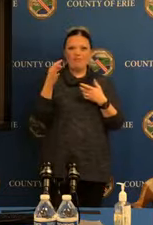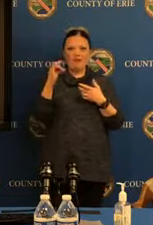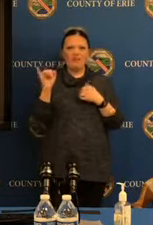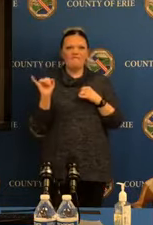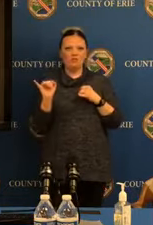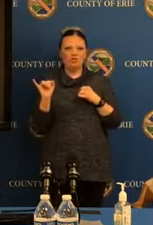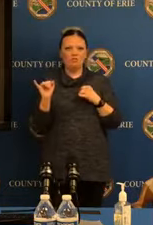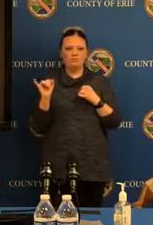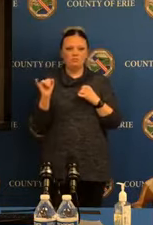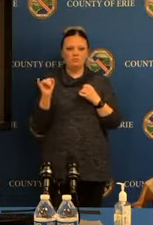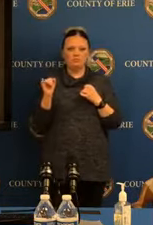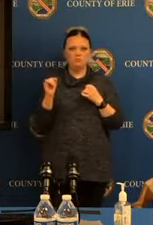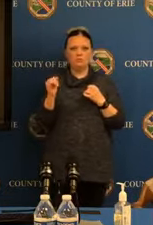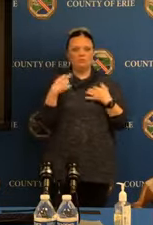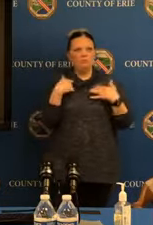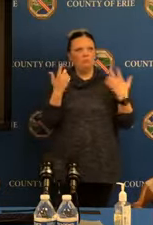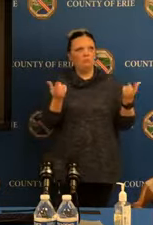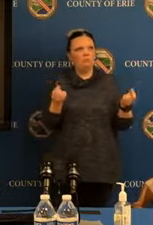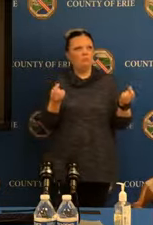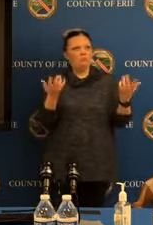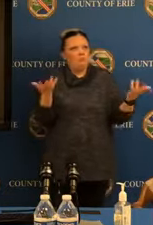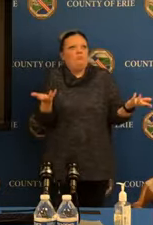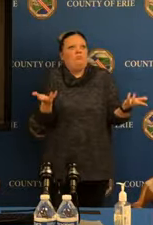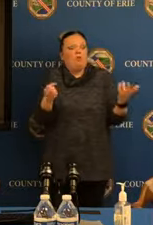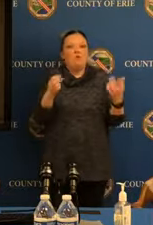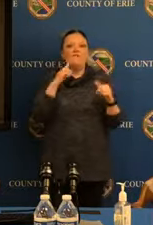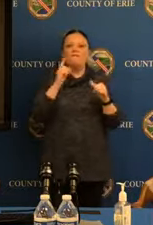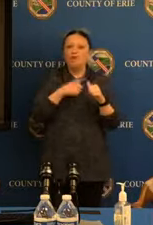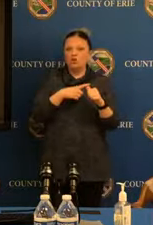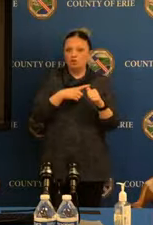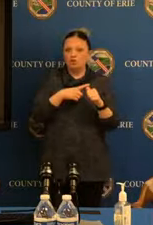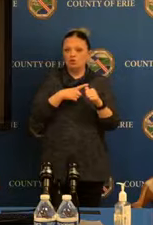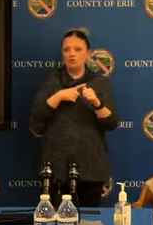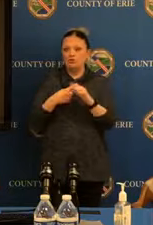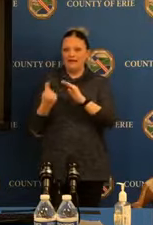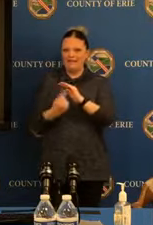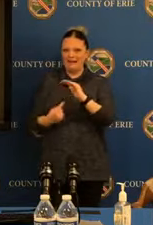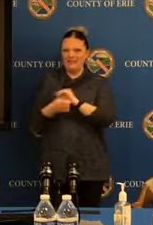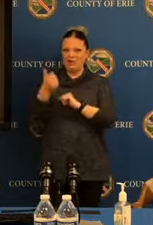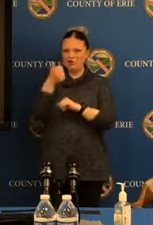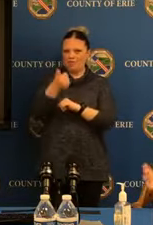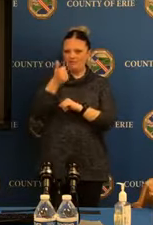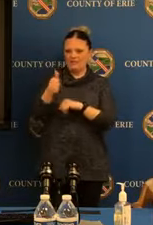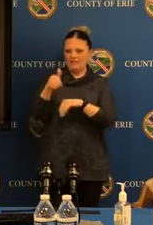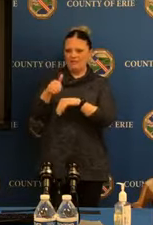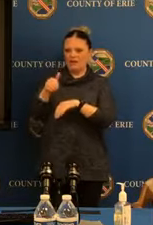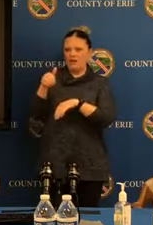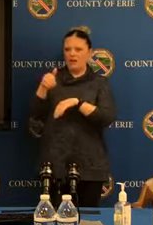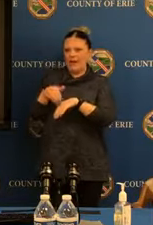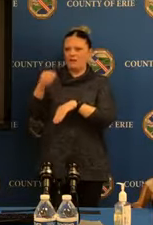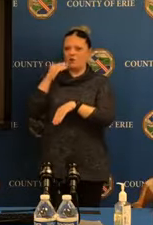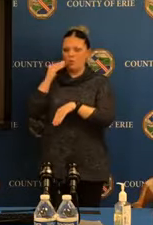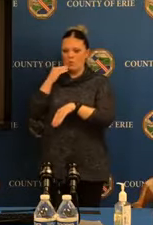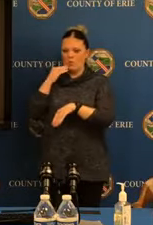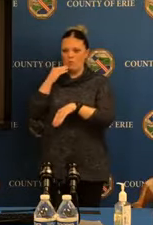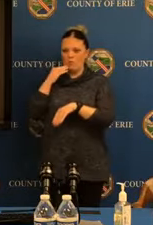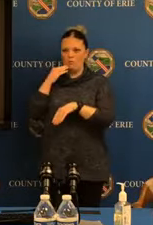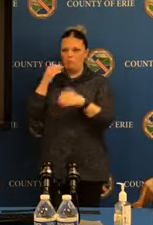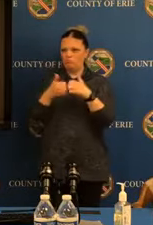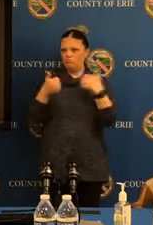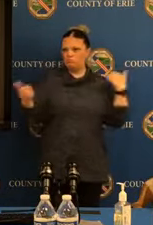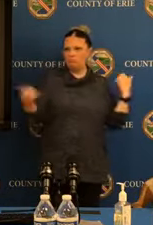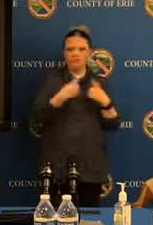So you ask, what do I do? Well, first of all, you should isolate yourself at home, away from anybody else, away from anybody